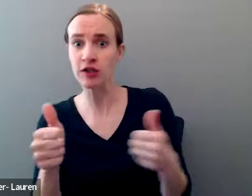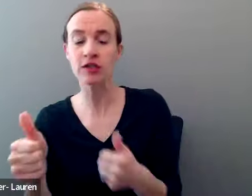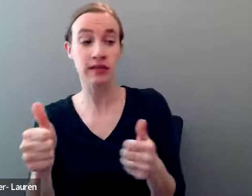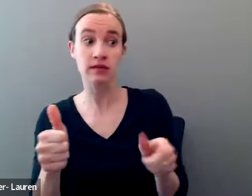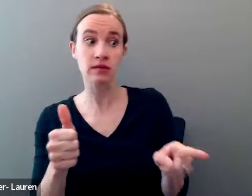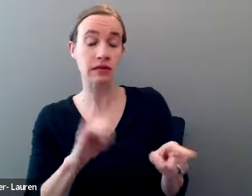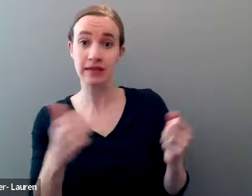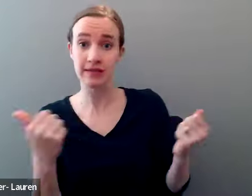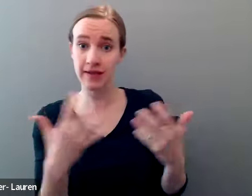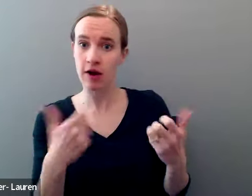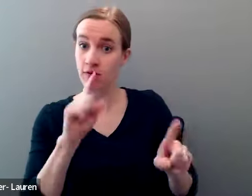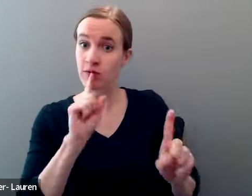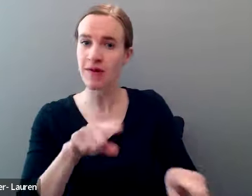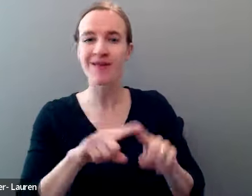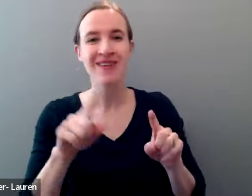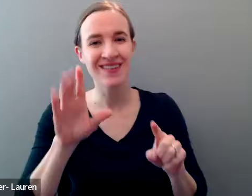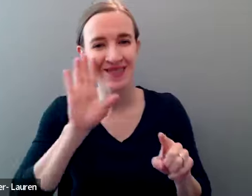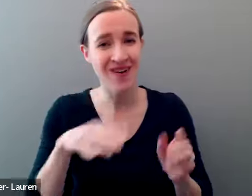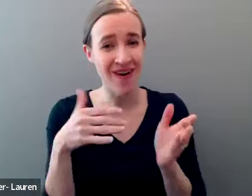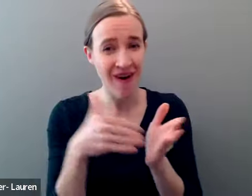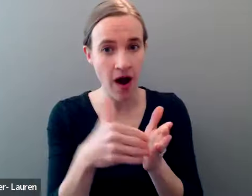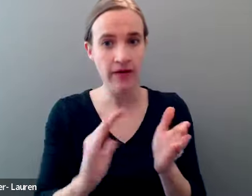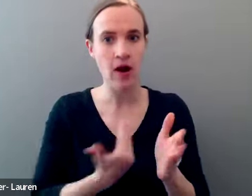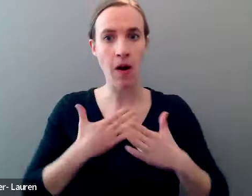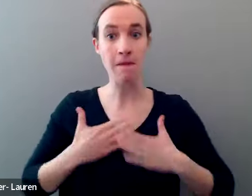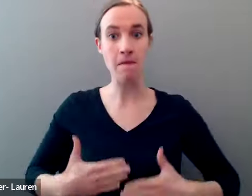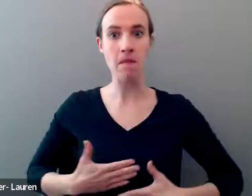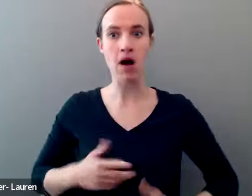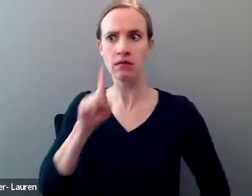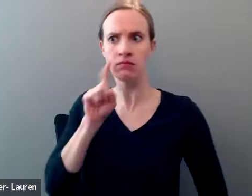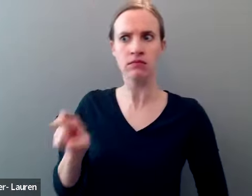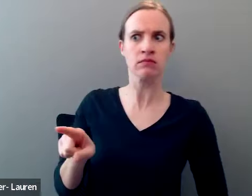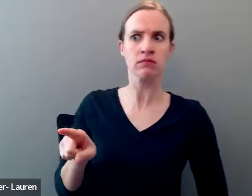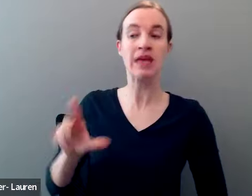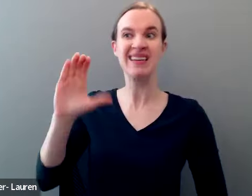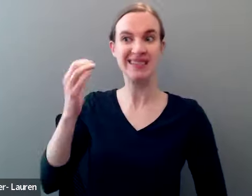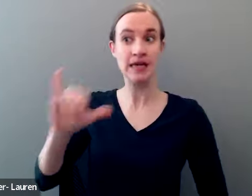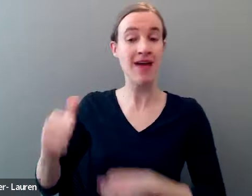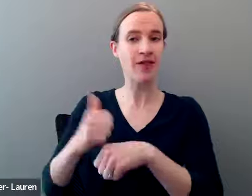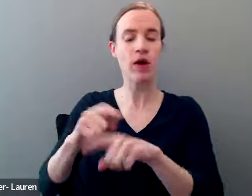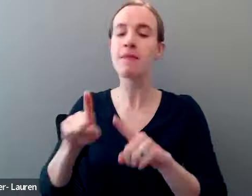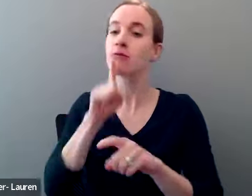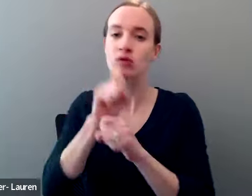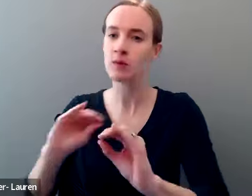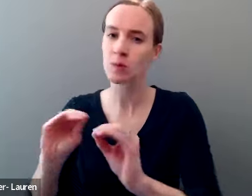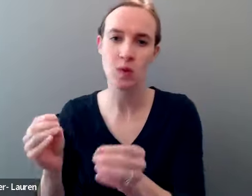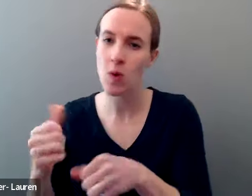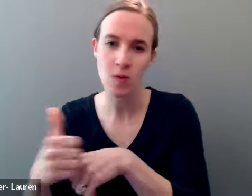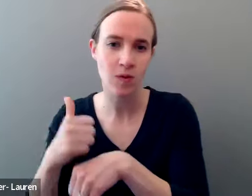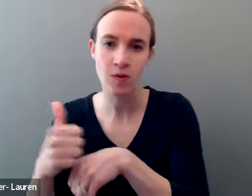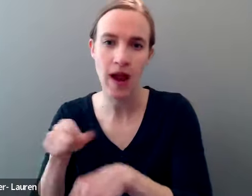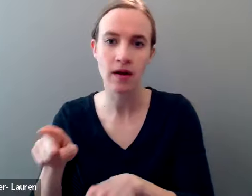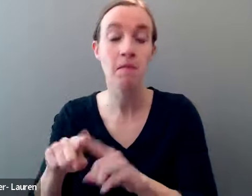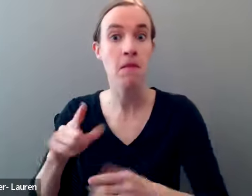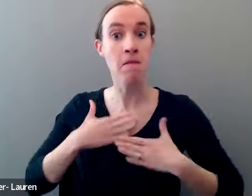But so many times our bodies perceive a bear when there's not a bear there. And so learning how to